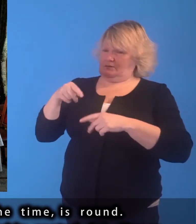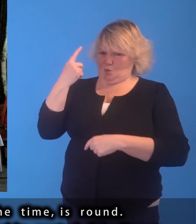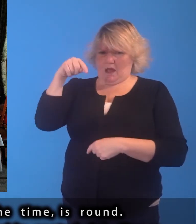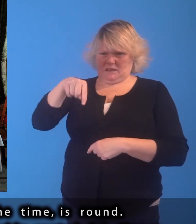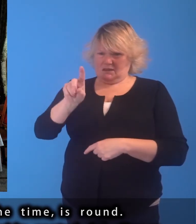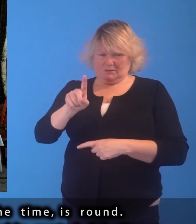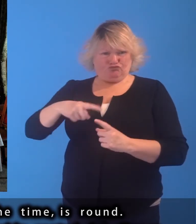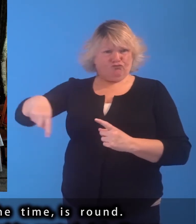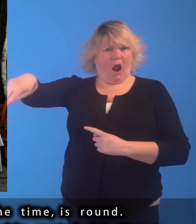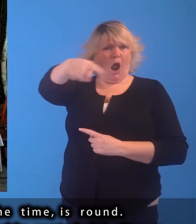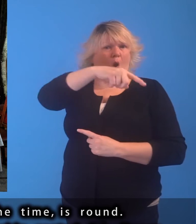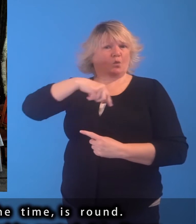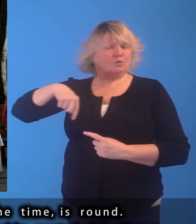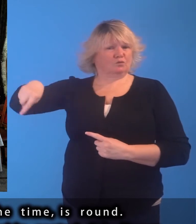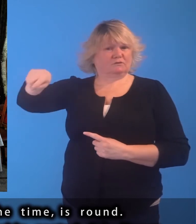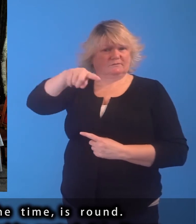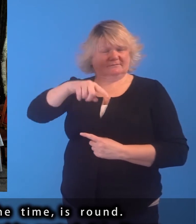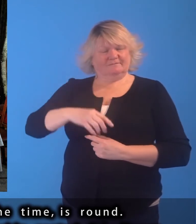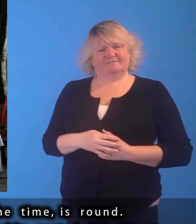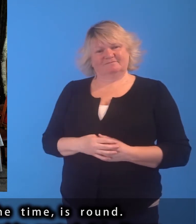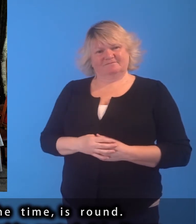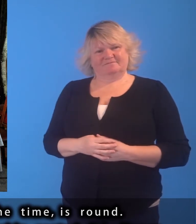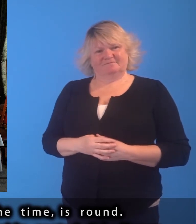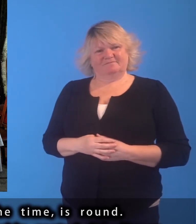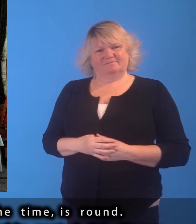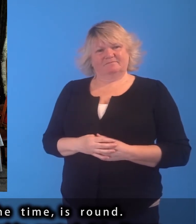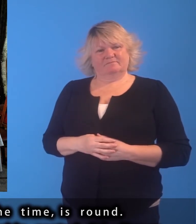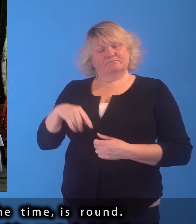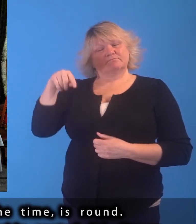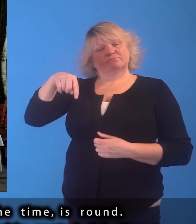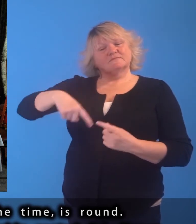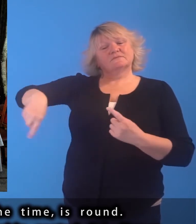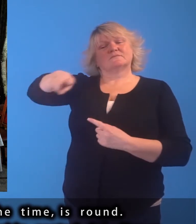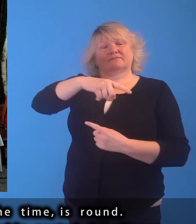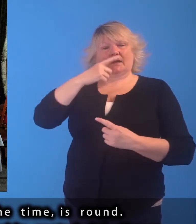room in the French style of Louis XV.